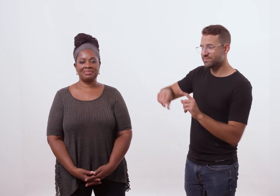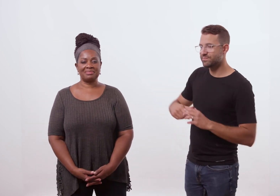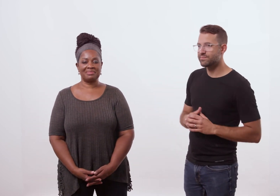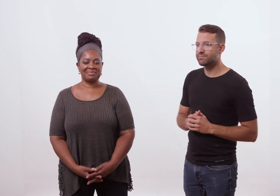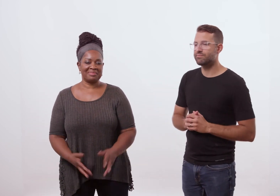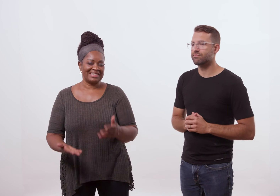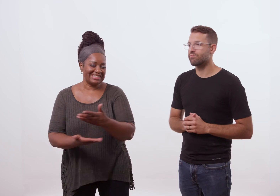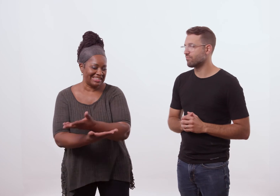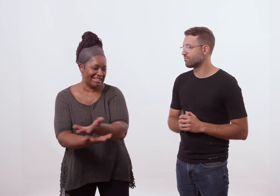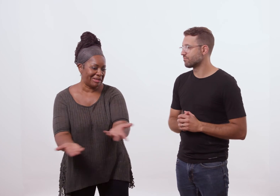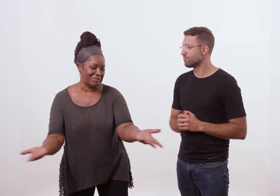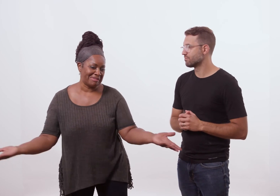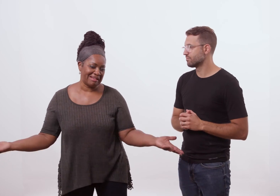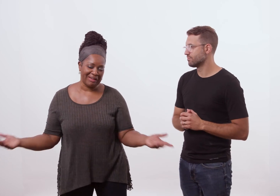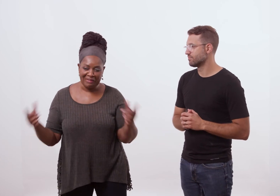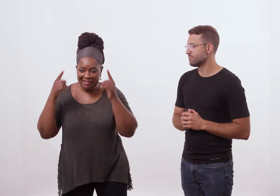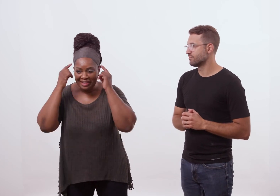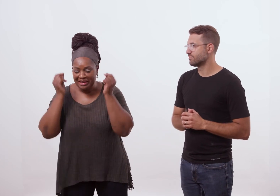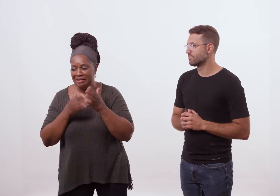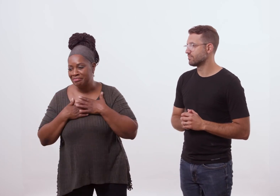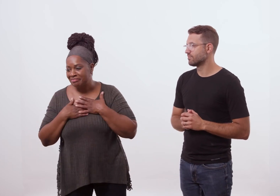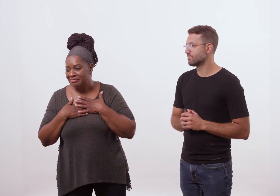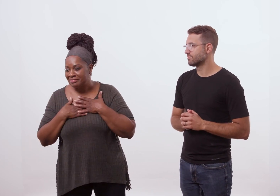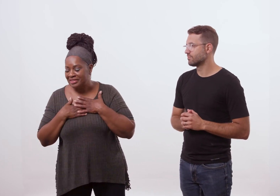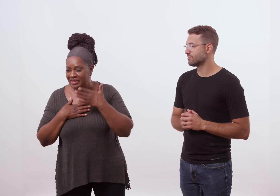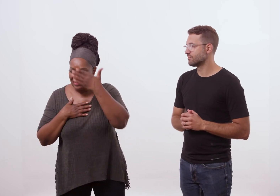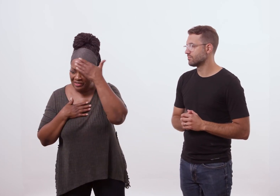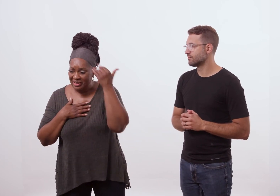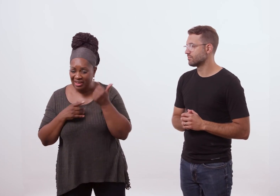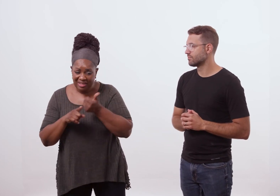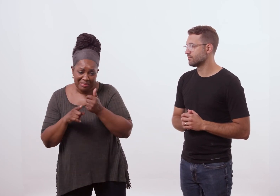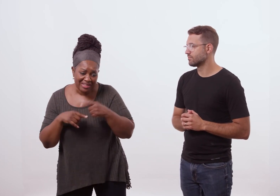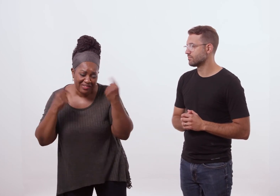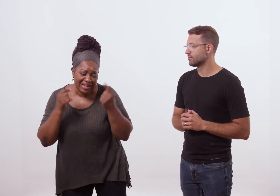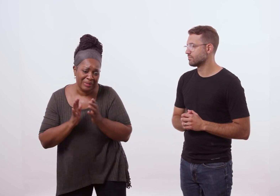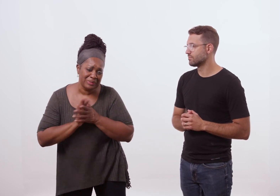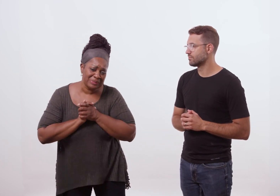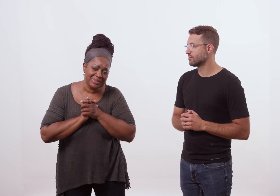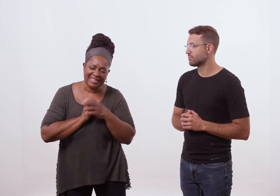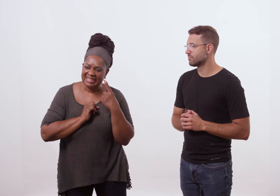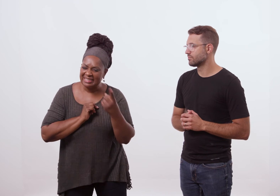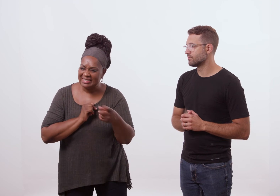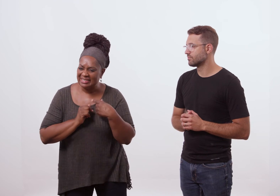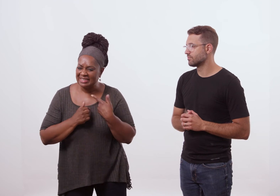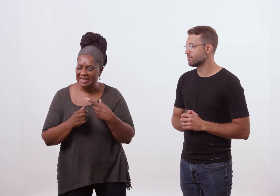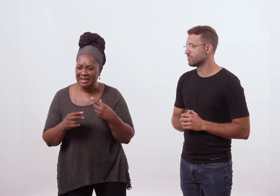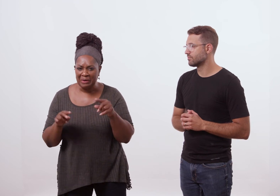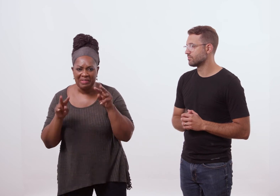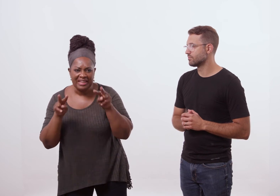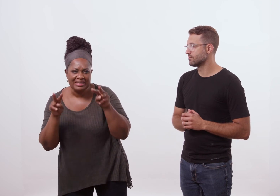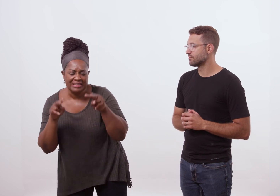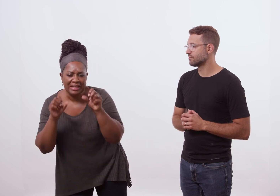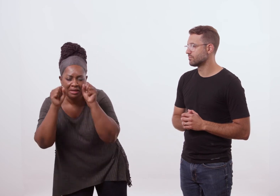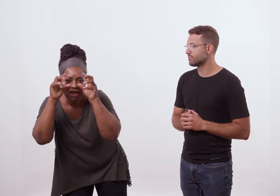See them now, the elves who have forgotten they are elves. See how they stare in